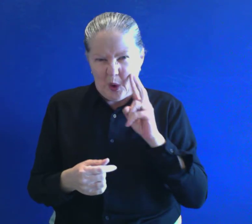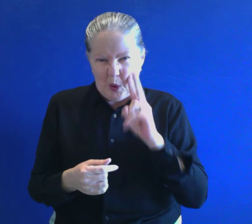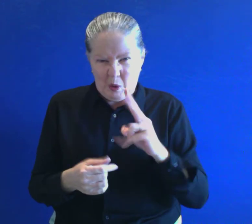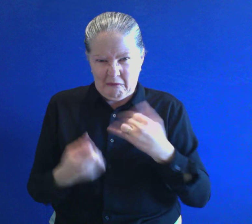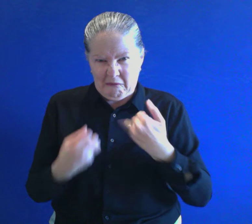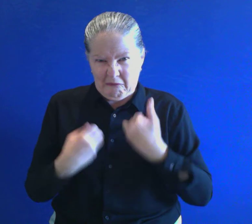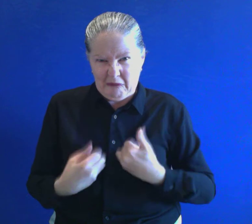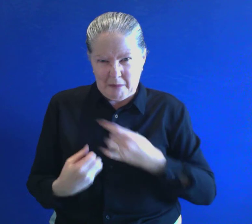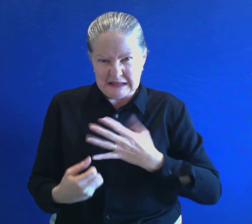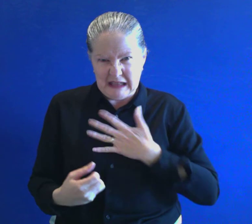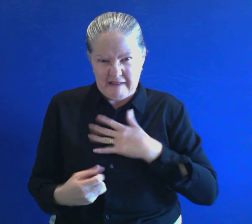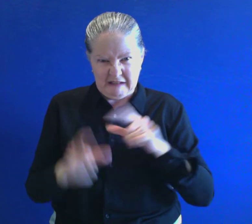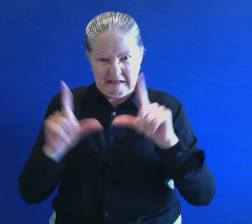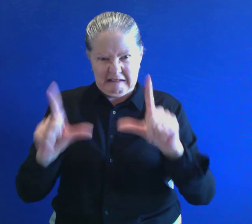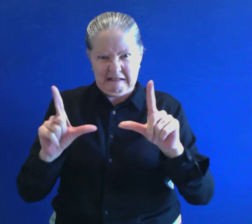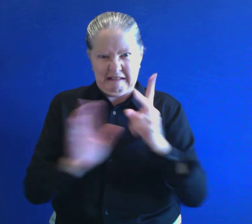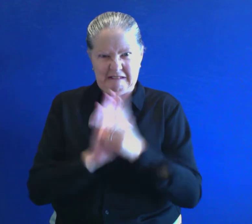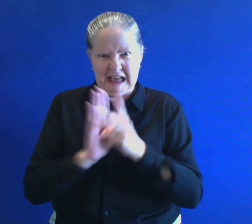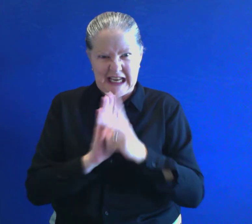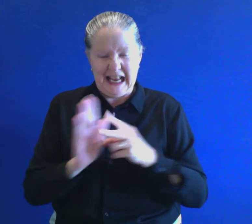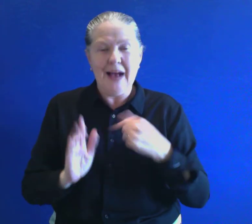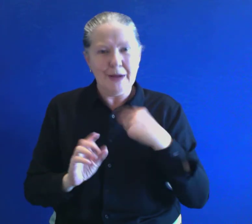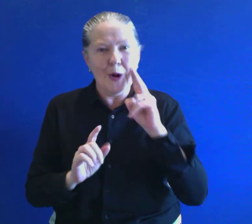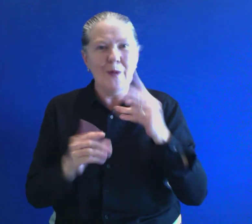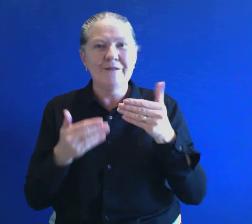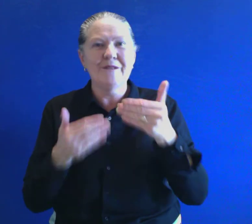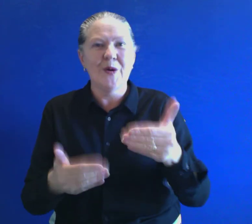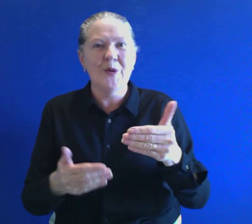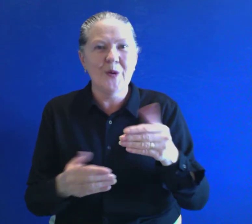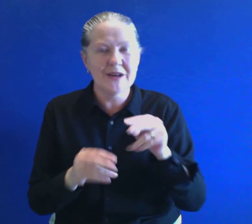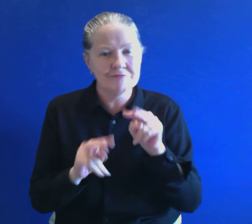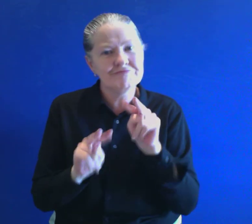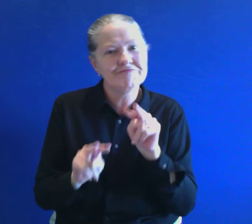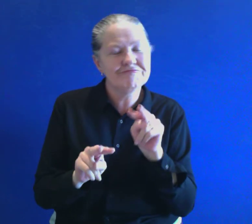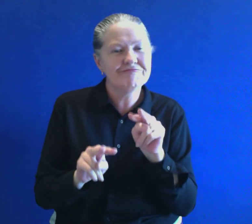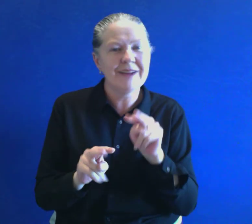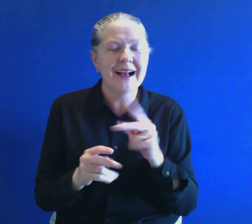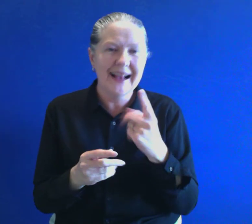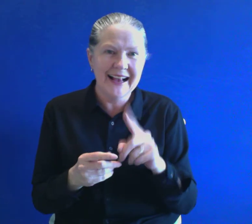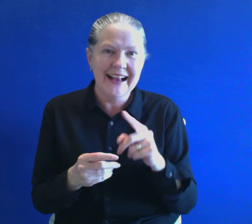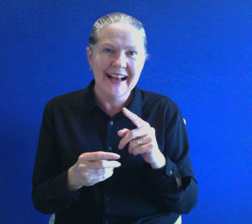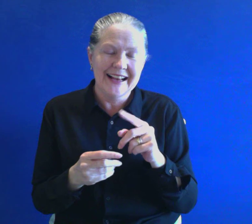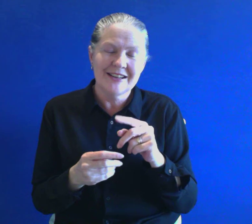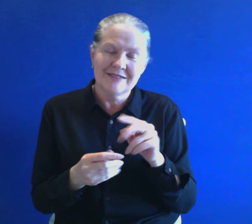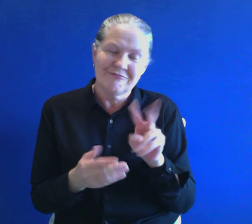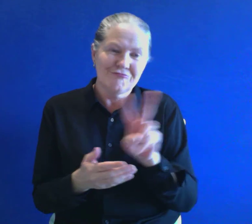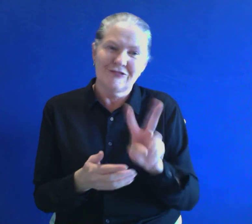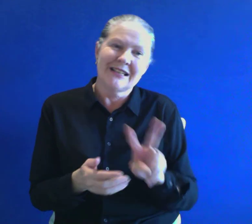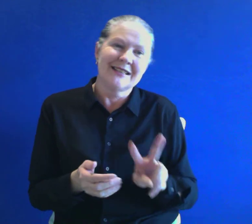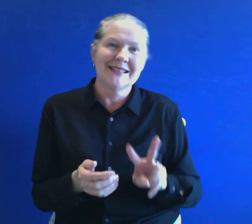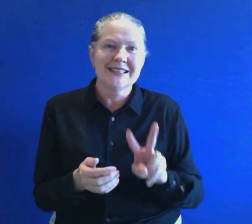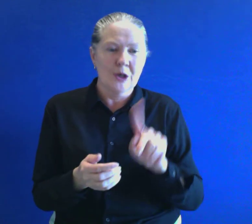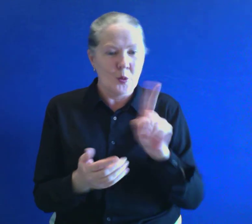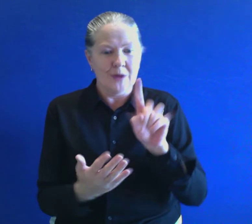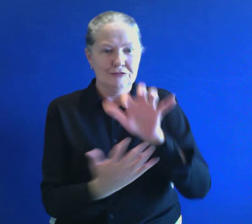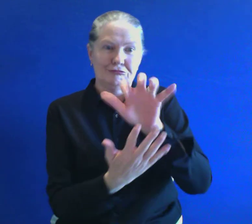I do look forward to seeing it and yeah and reading that transcript as well. Look, thank you very